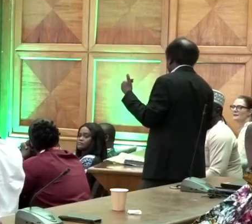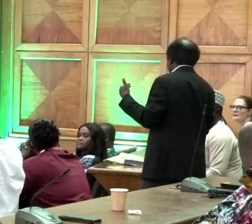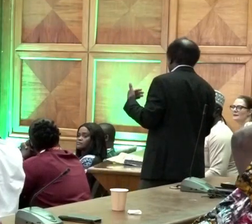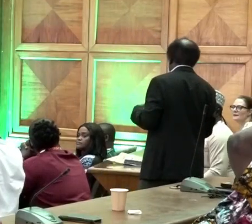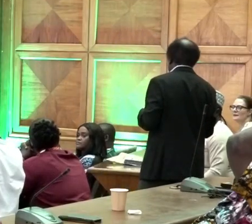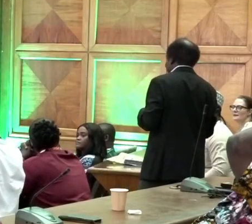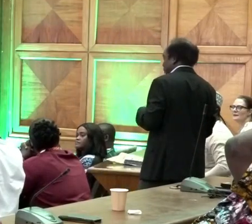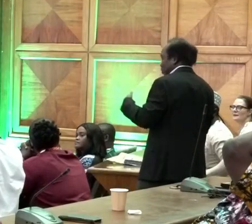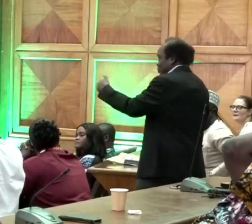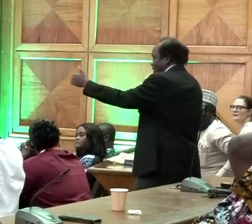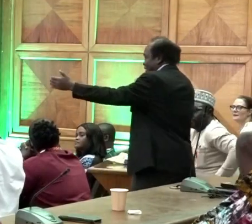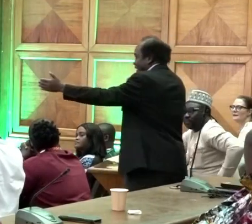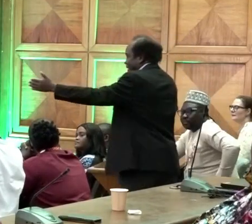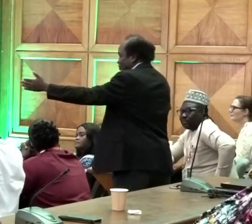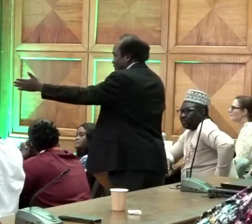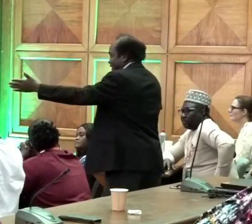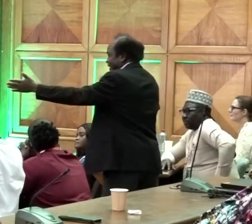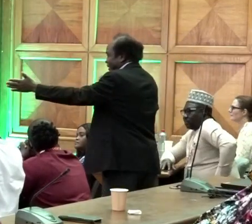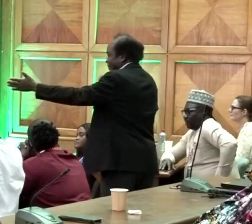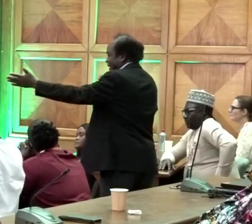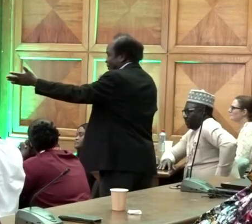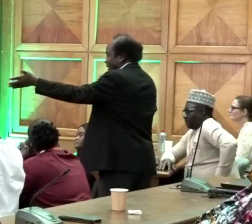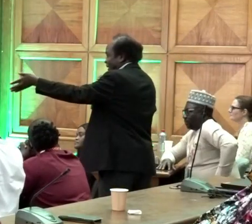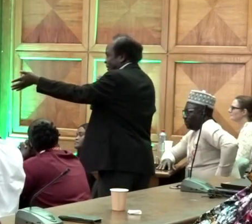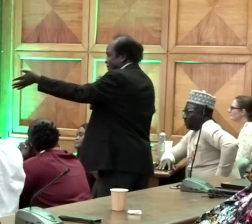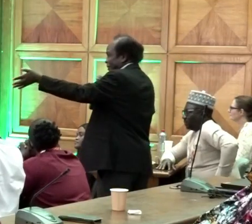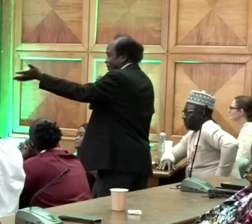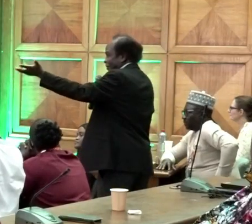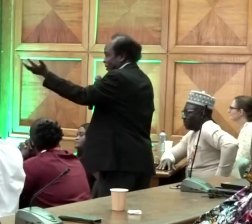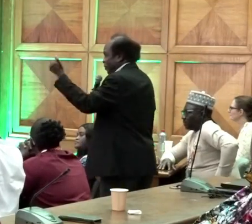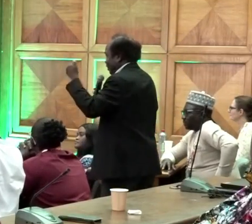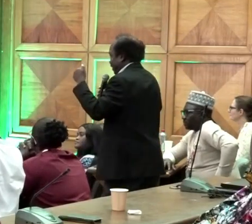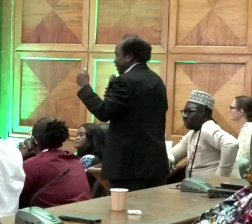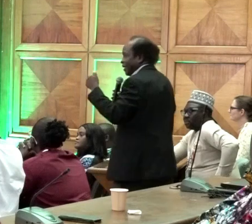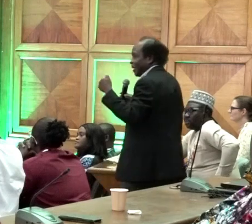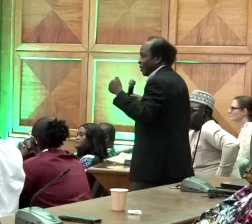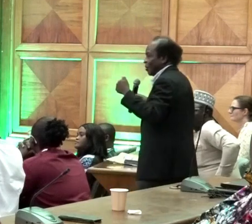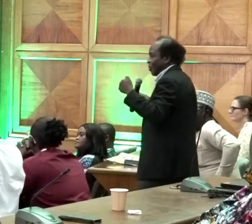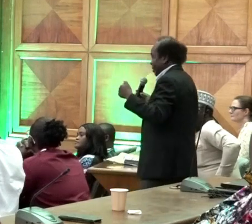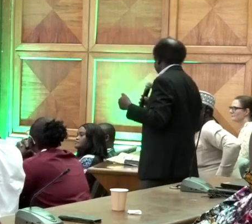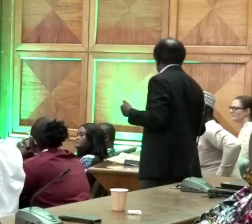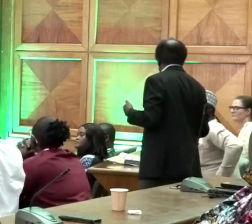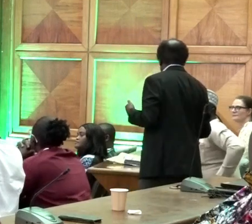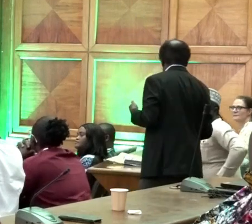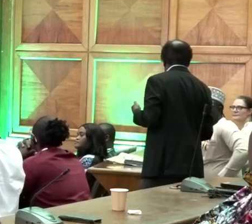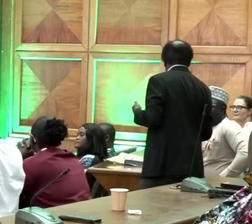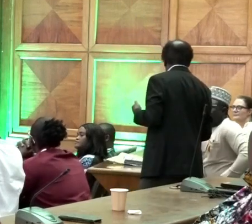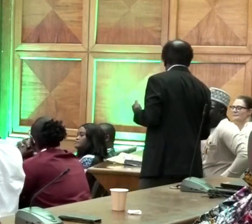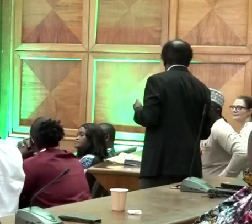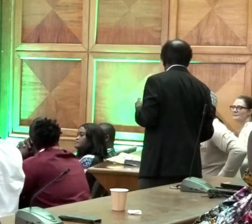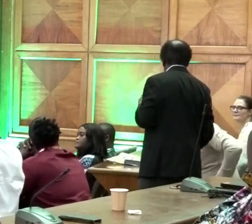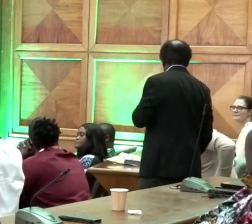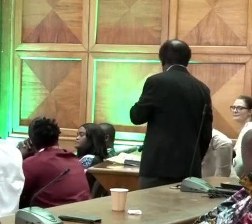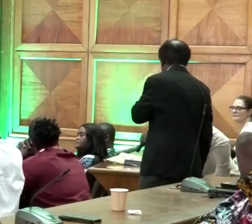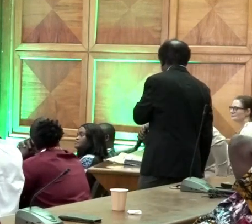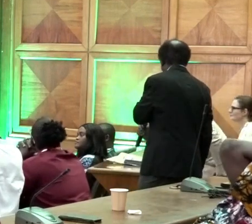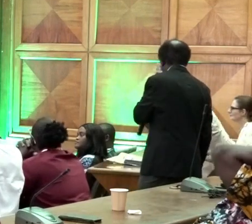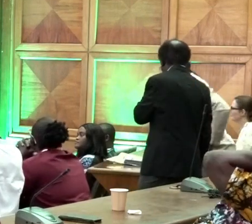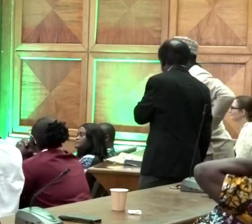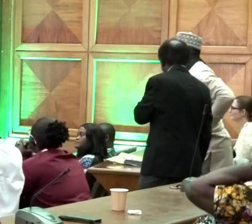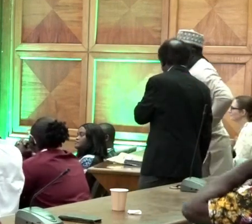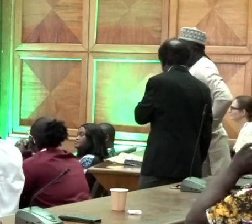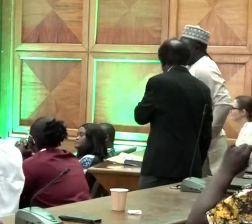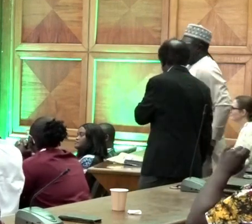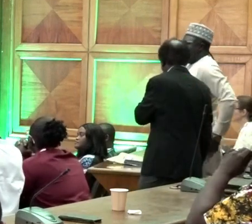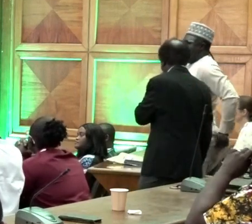those disclosures? Because you may run a good center, but they are not coming because of disclosure. To you, sir. Thank you very